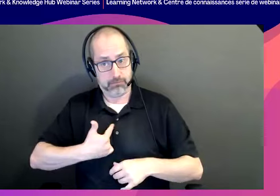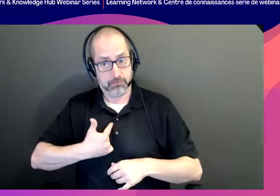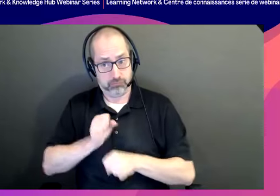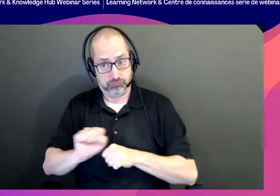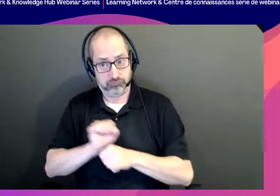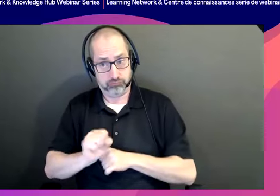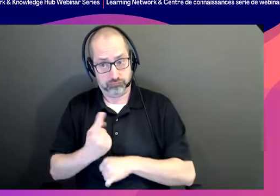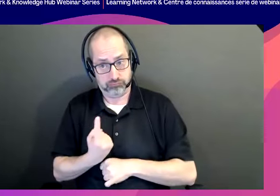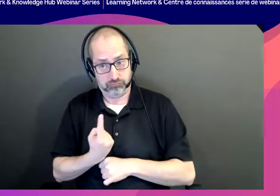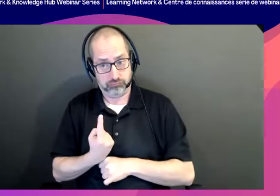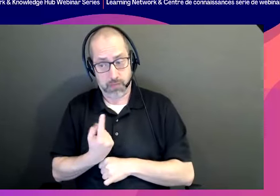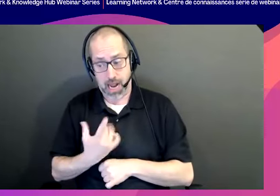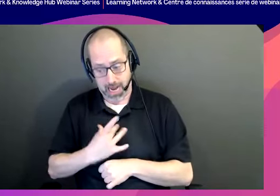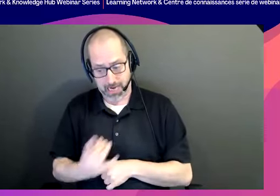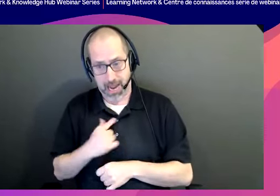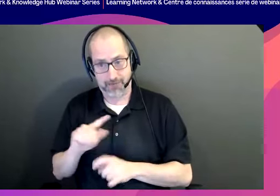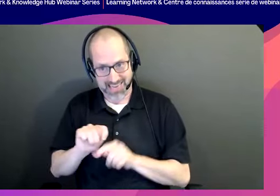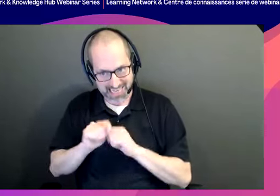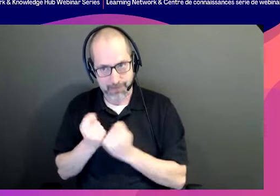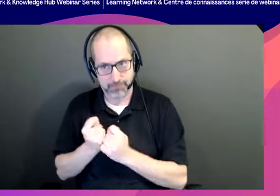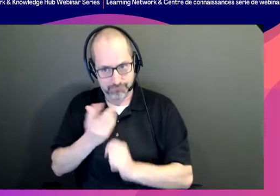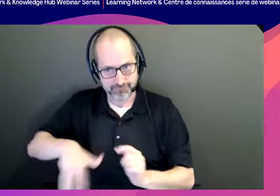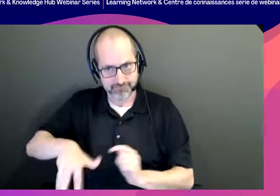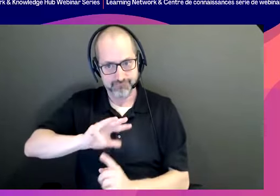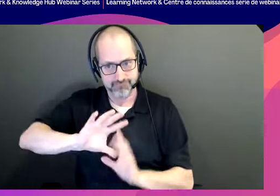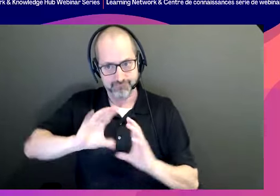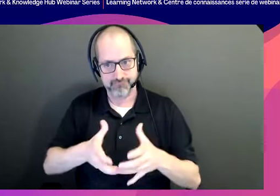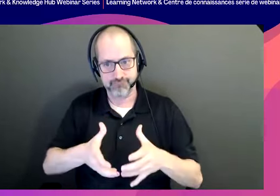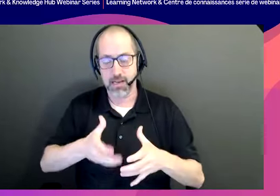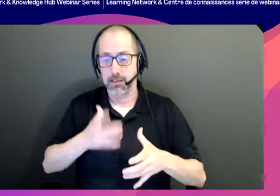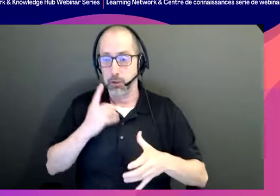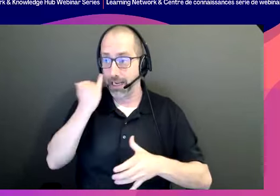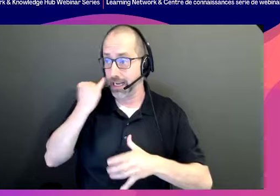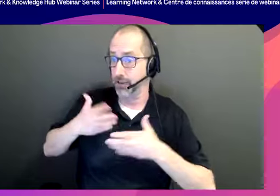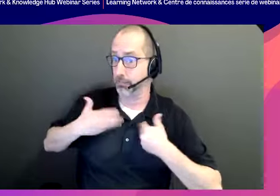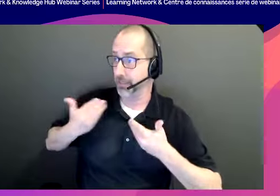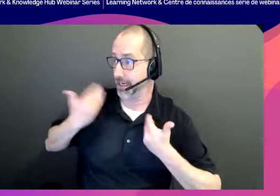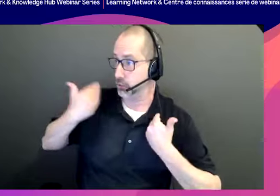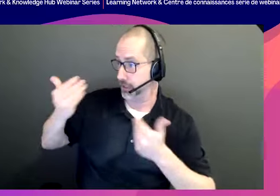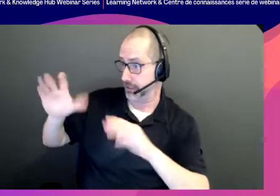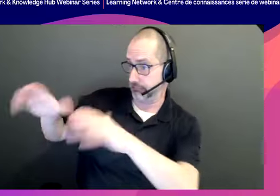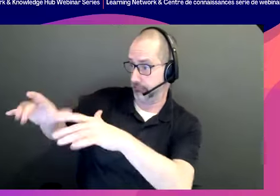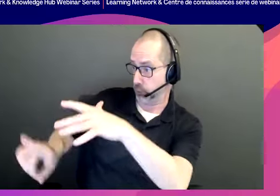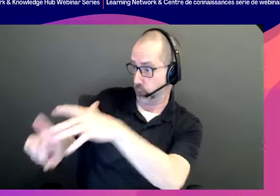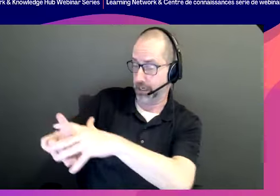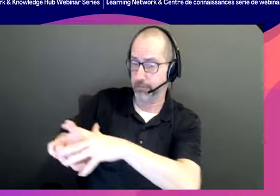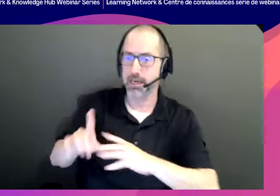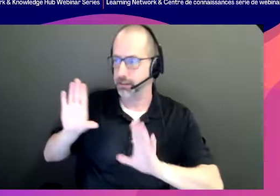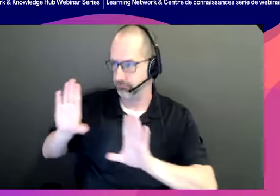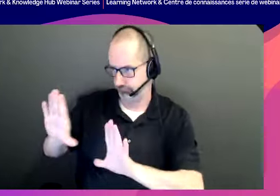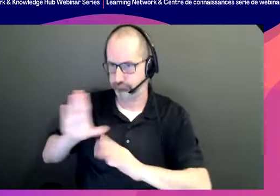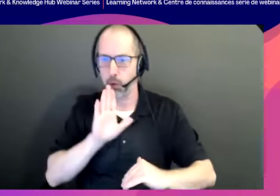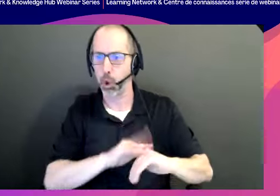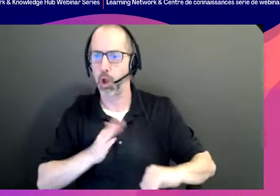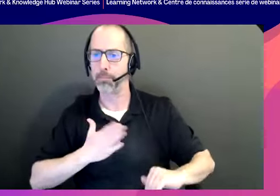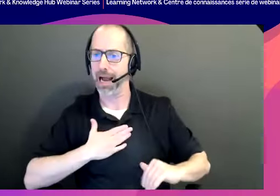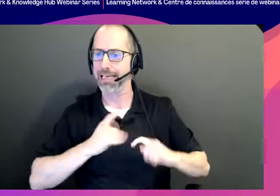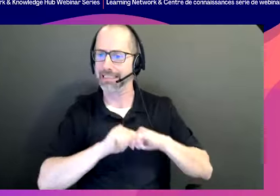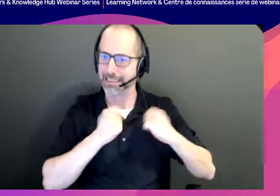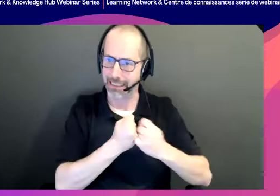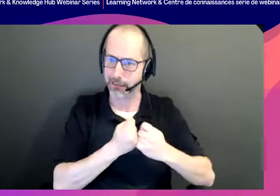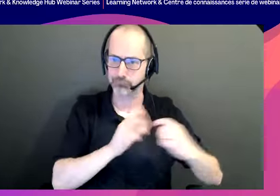whenever the ministry shows up, I'm like, okay, I'm calling my team, and my team meets them first and foremost.